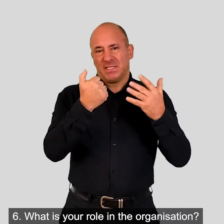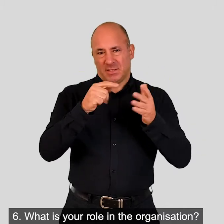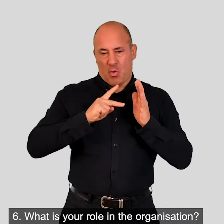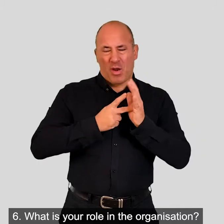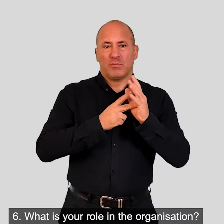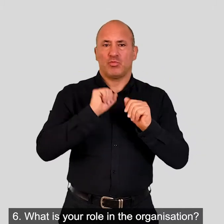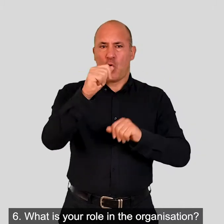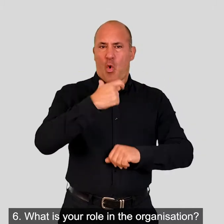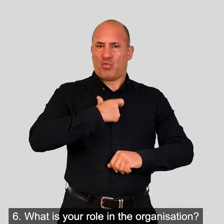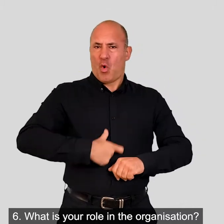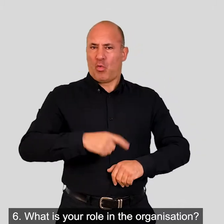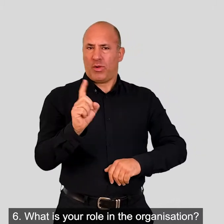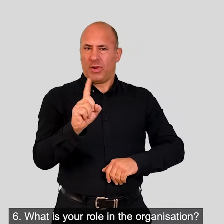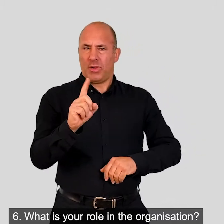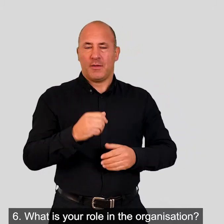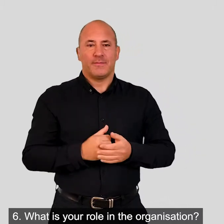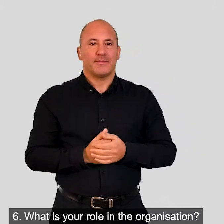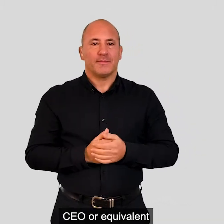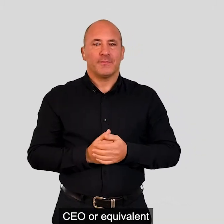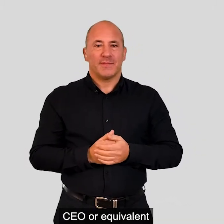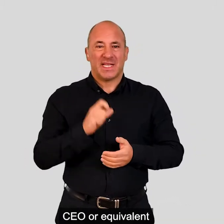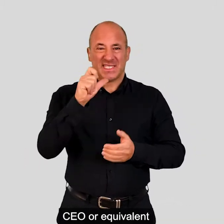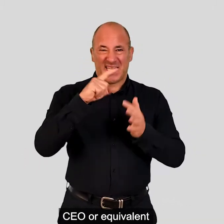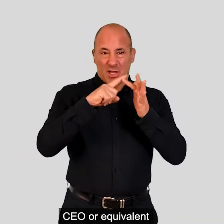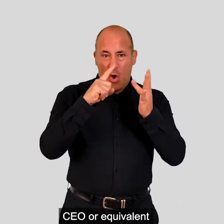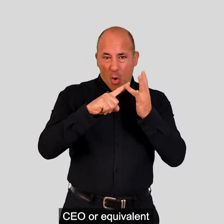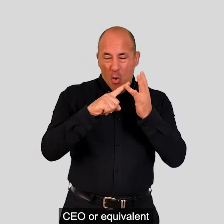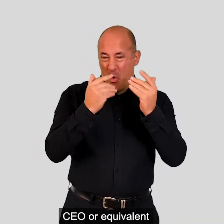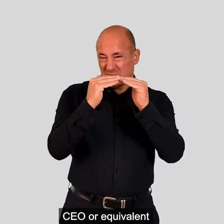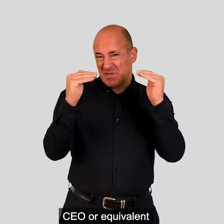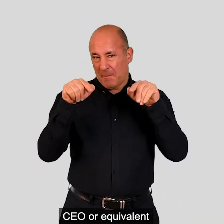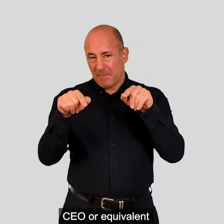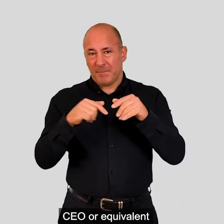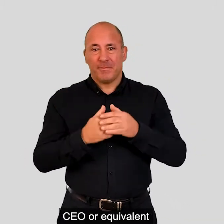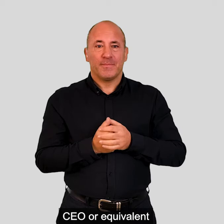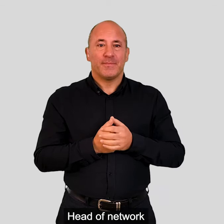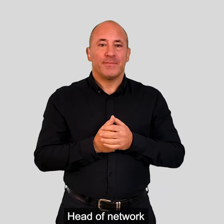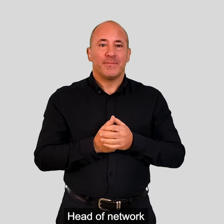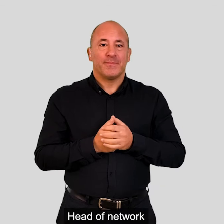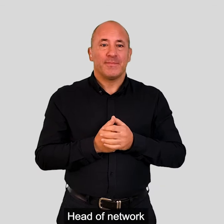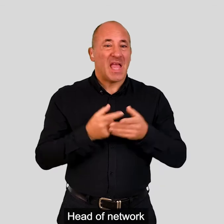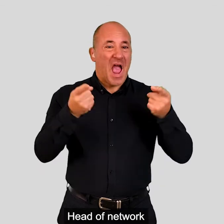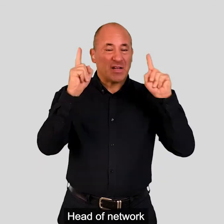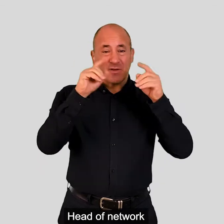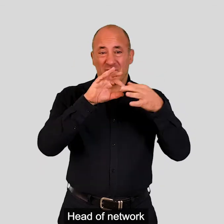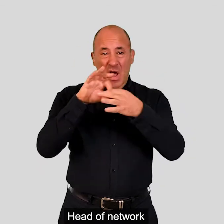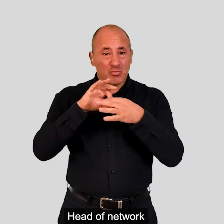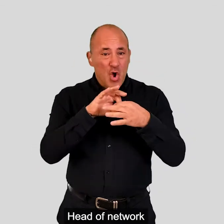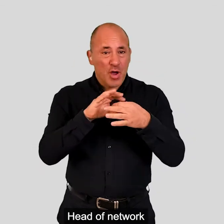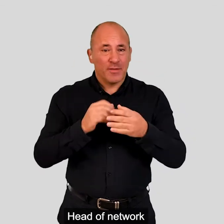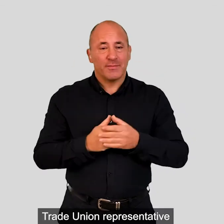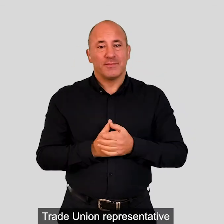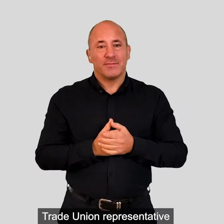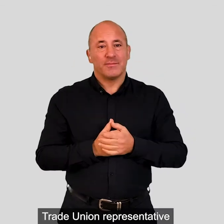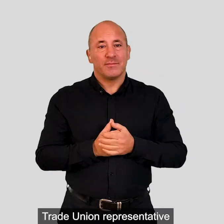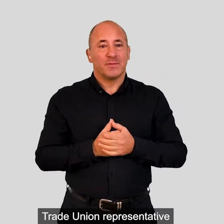in the organisation? CEO or equivalent, head of network, trade